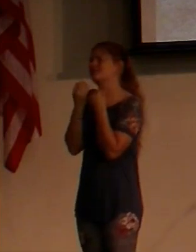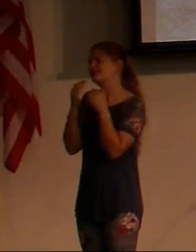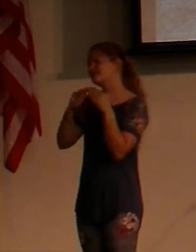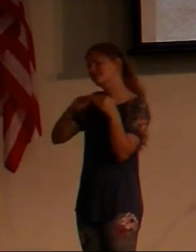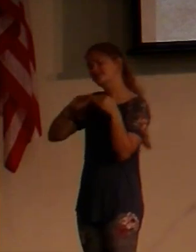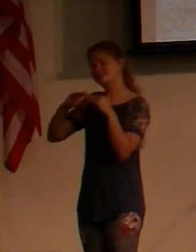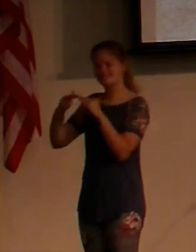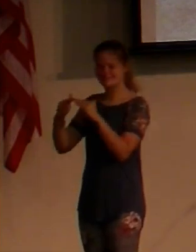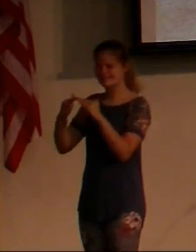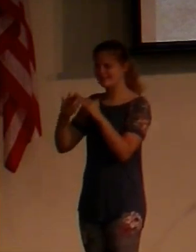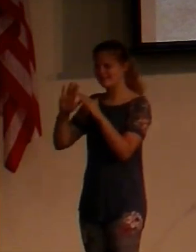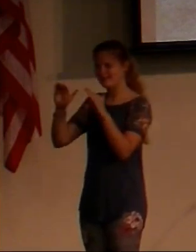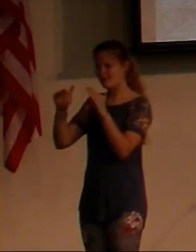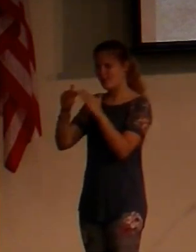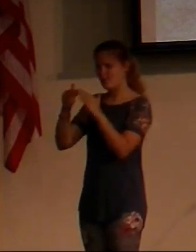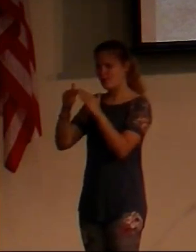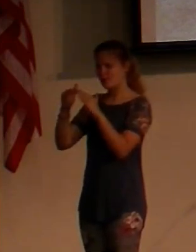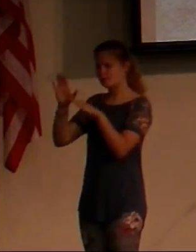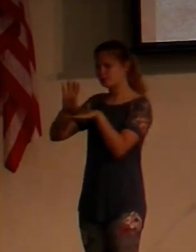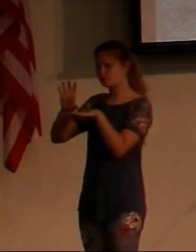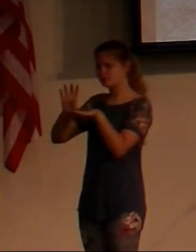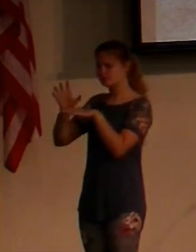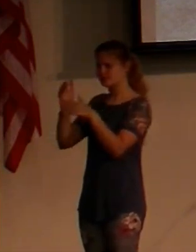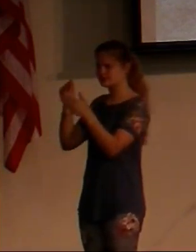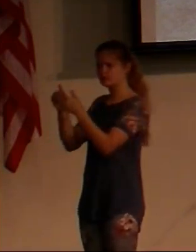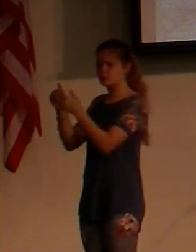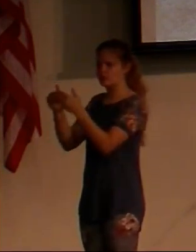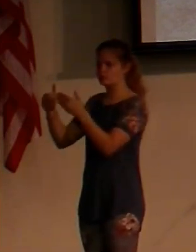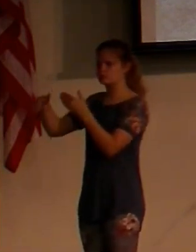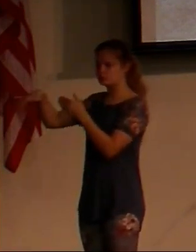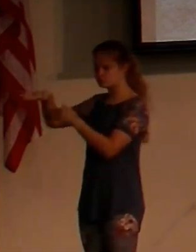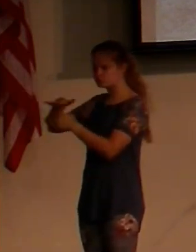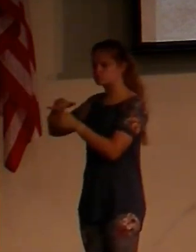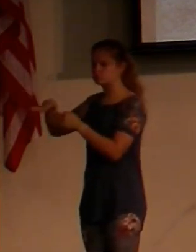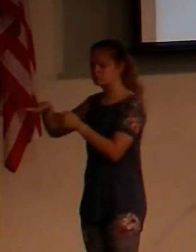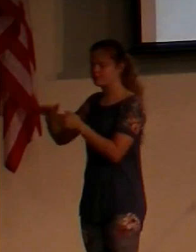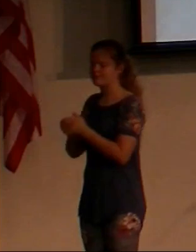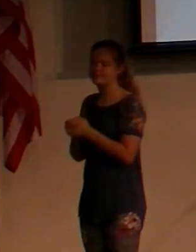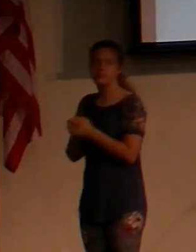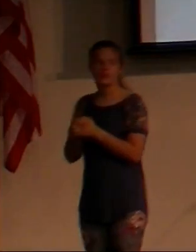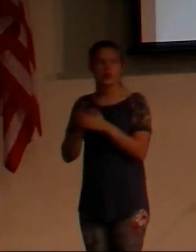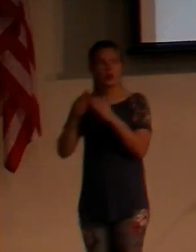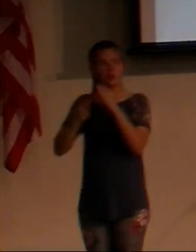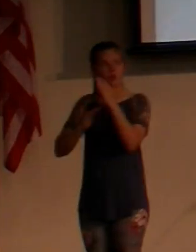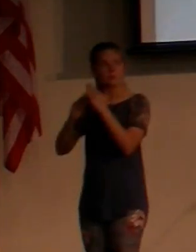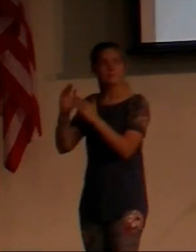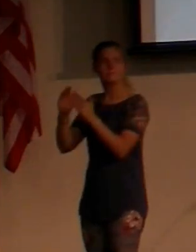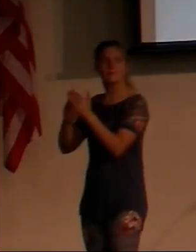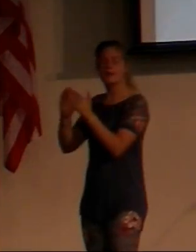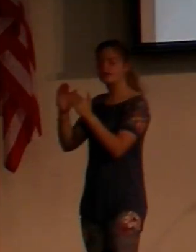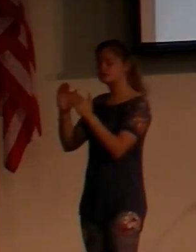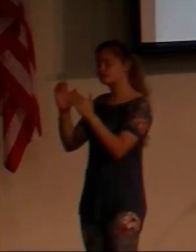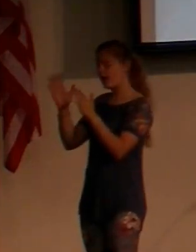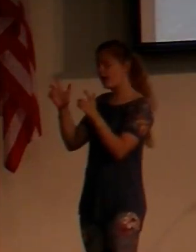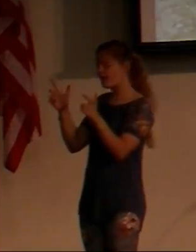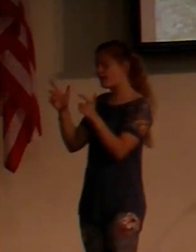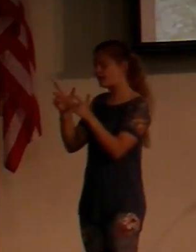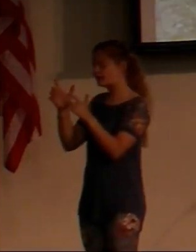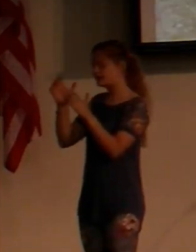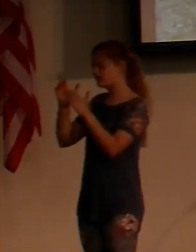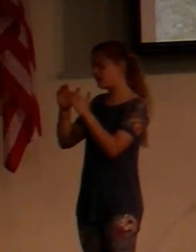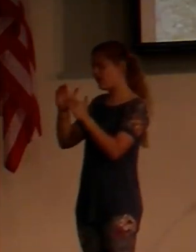whole congregation lives very close to each other. So we built this little house down at the church building in